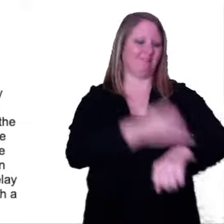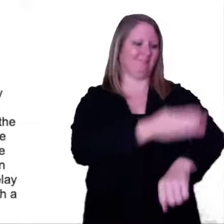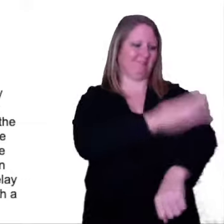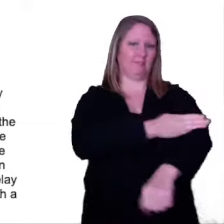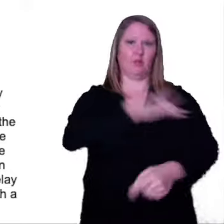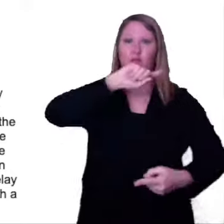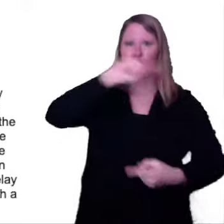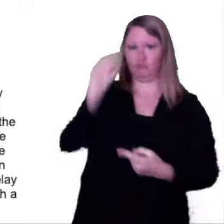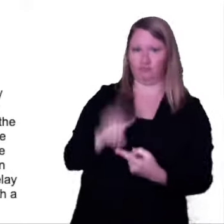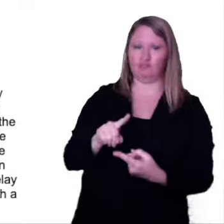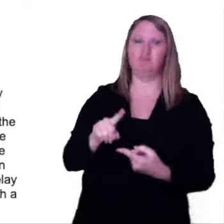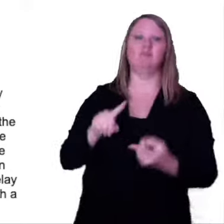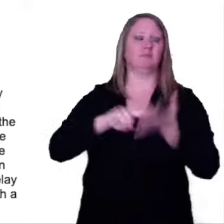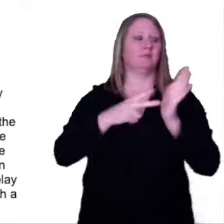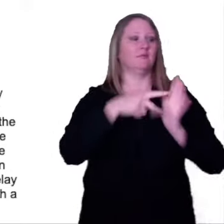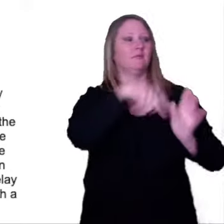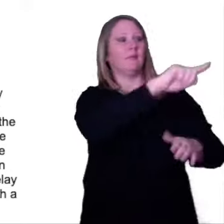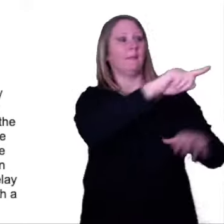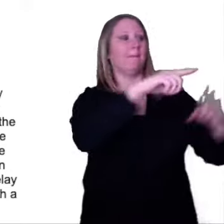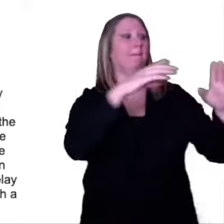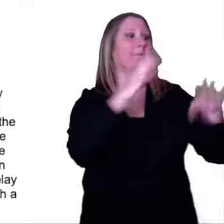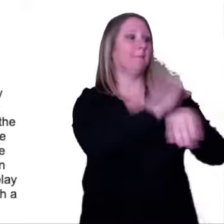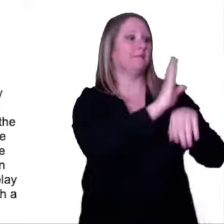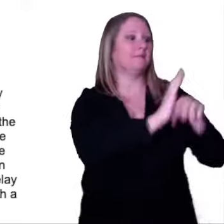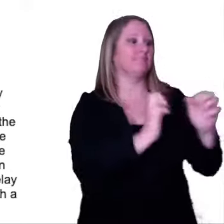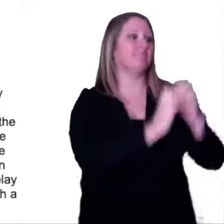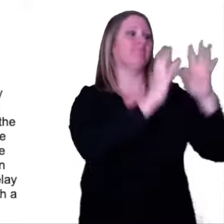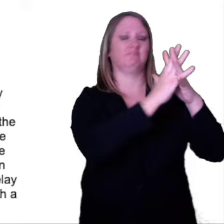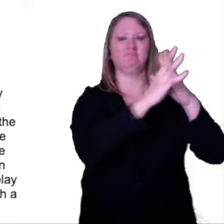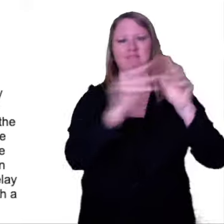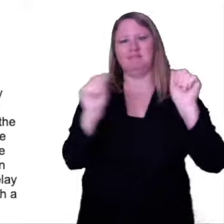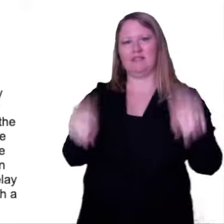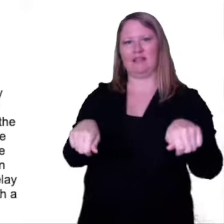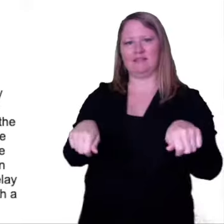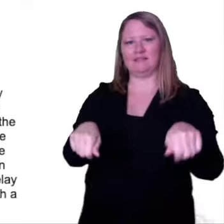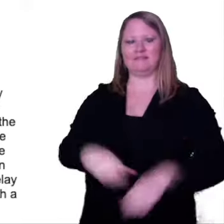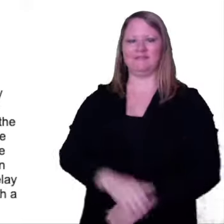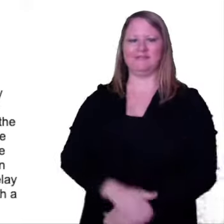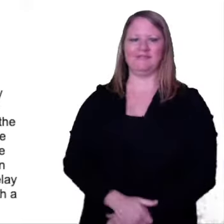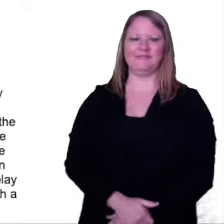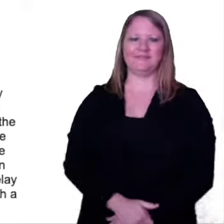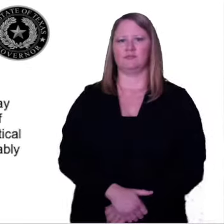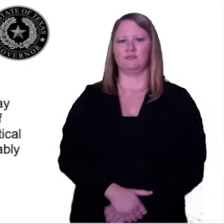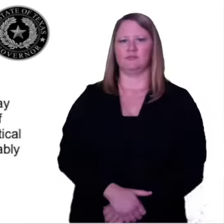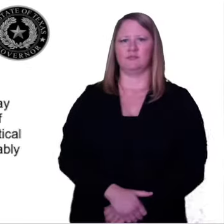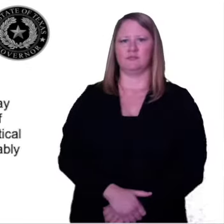delay necessary action in coping with a disaster. And